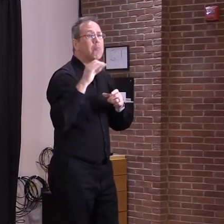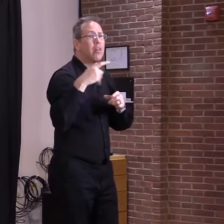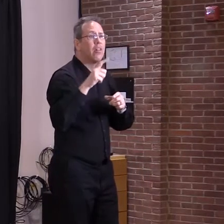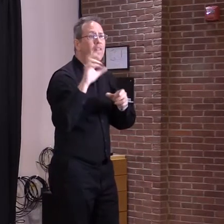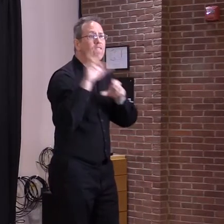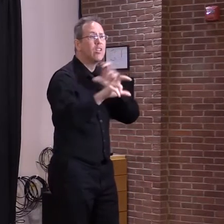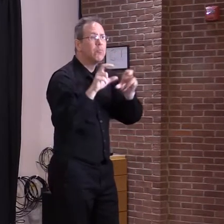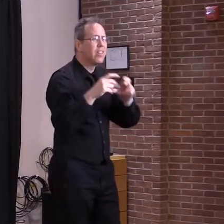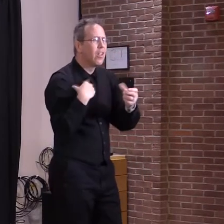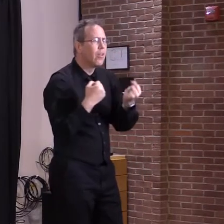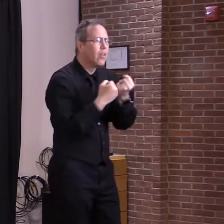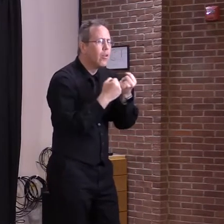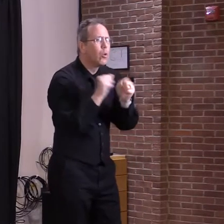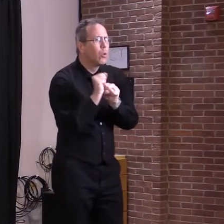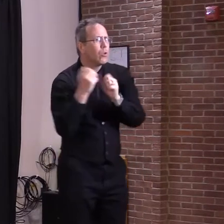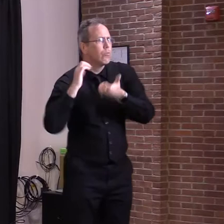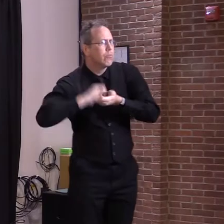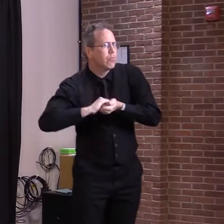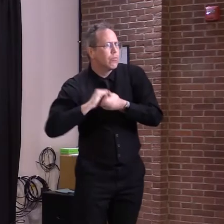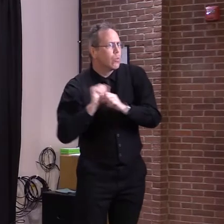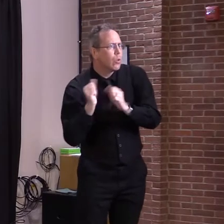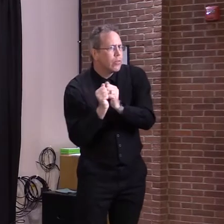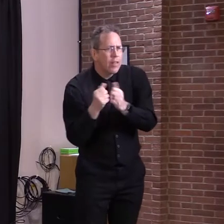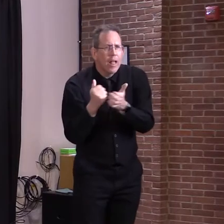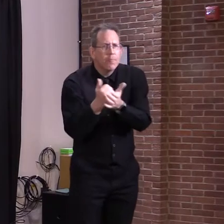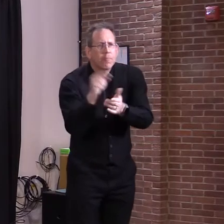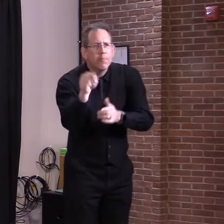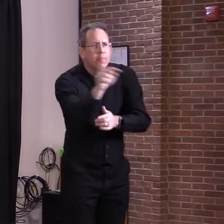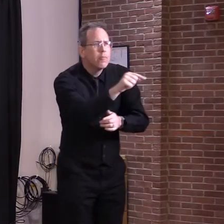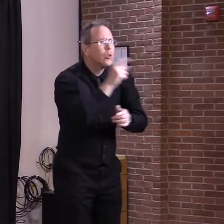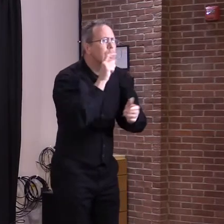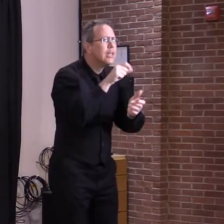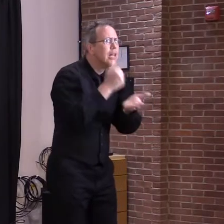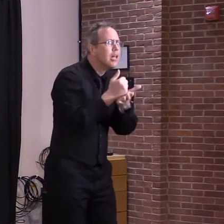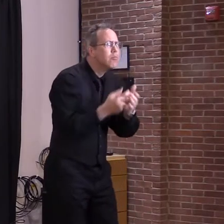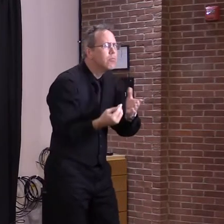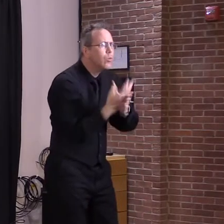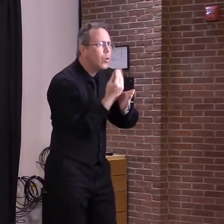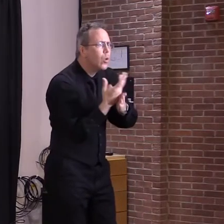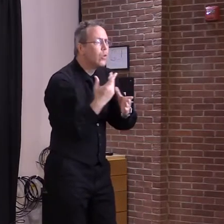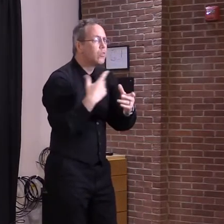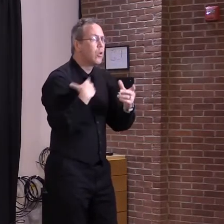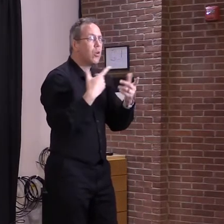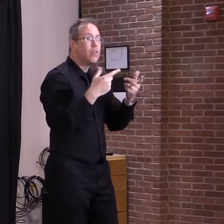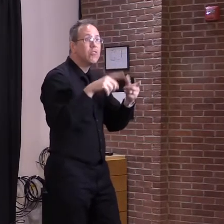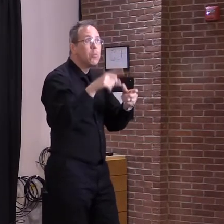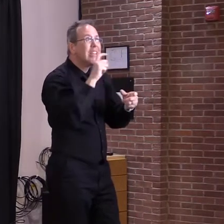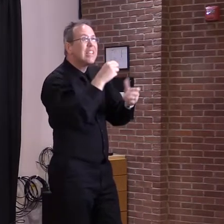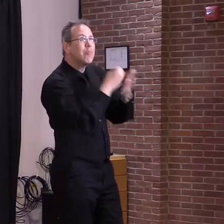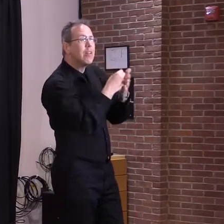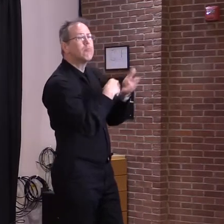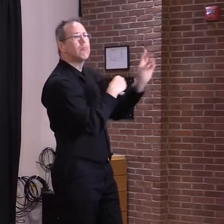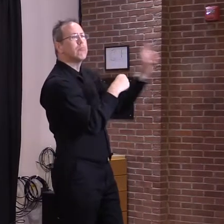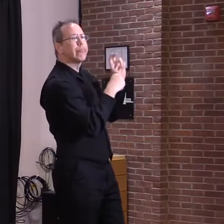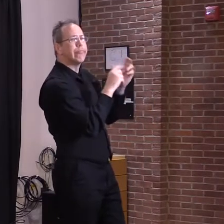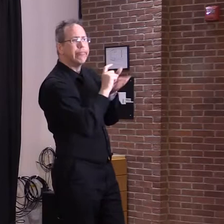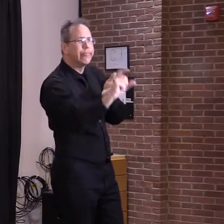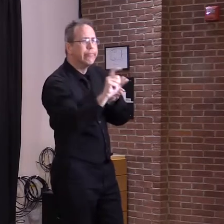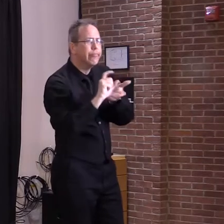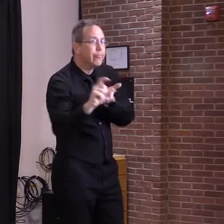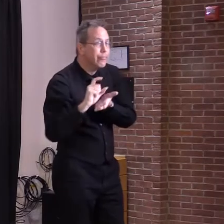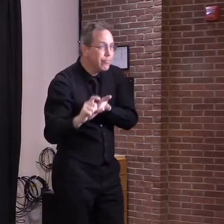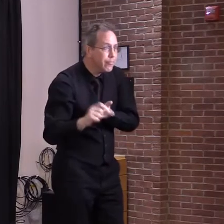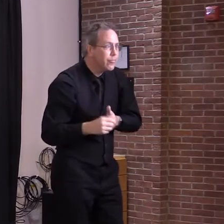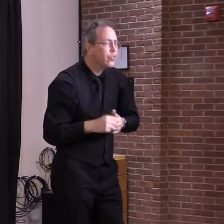Program. And in order to enhance Grand List, typically it's a capital investment. So that program would support the